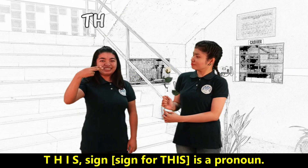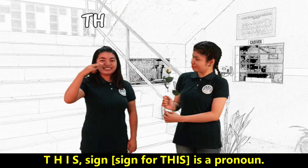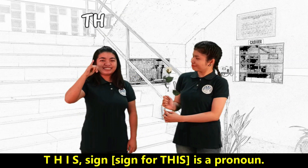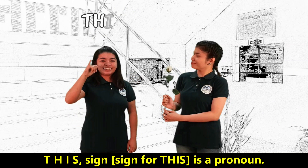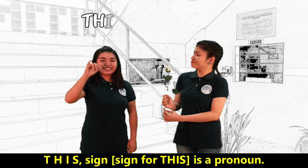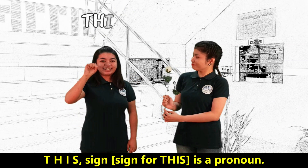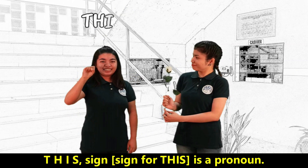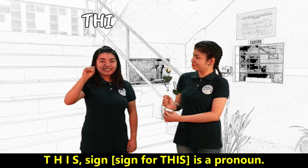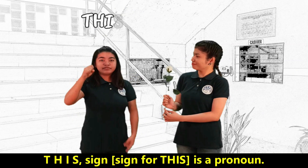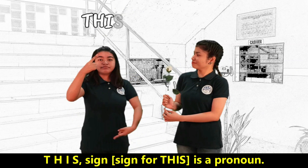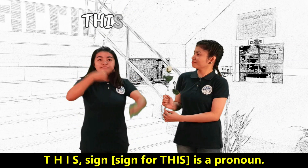THIS, sign for this.